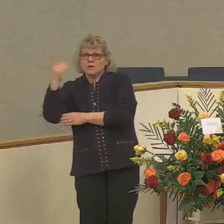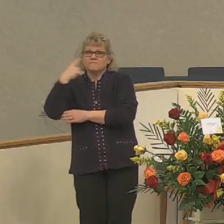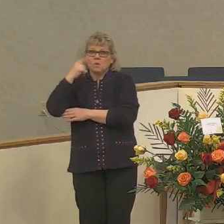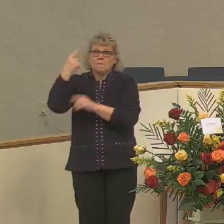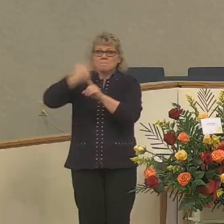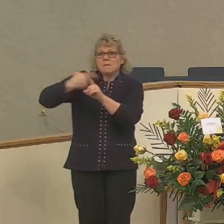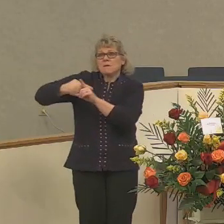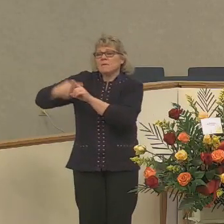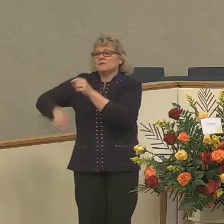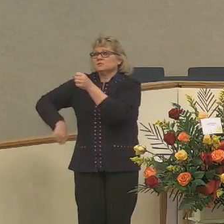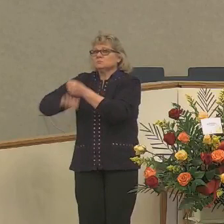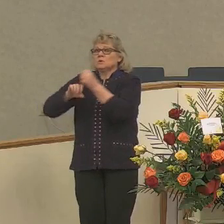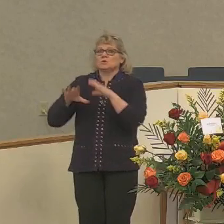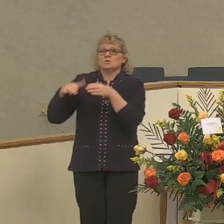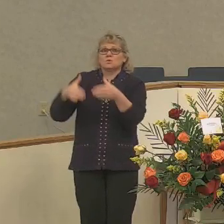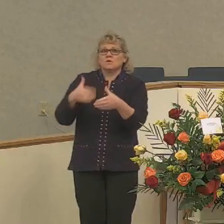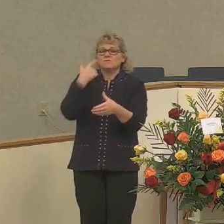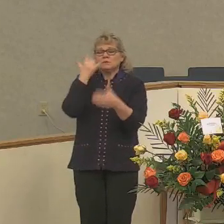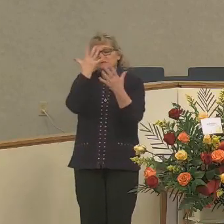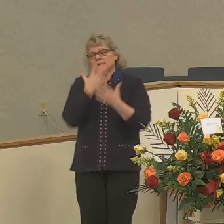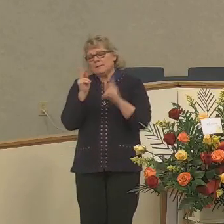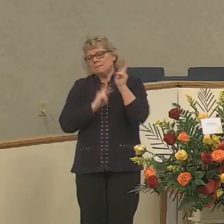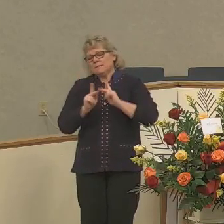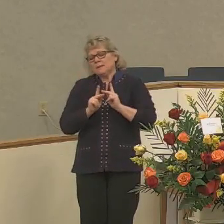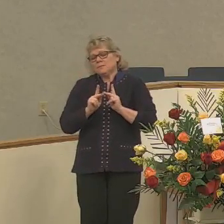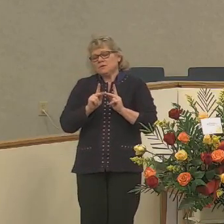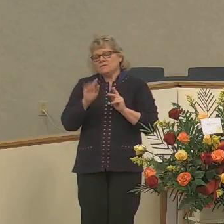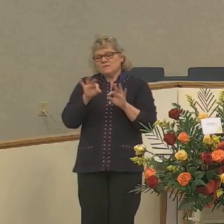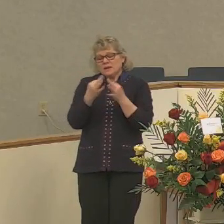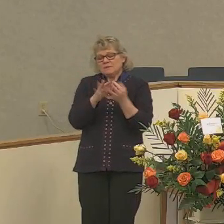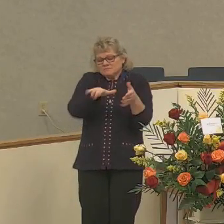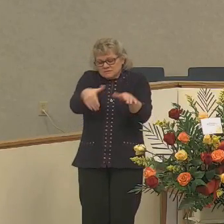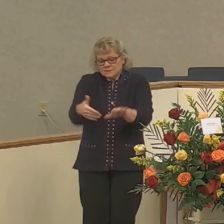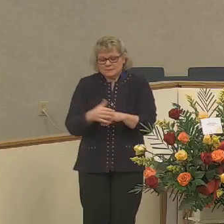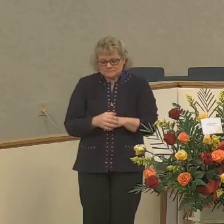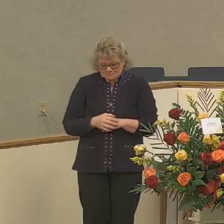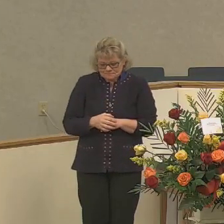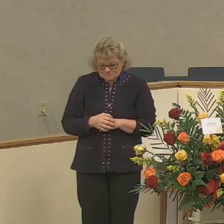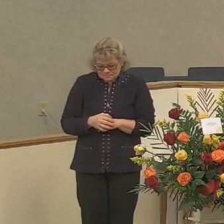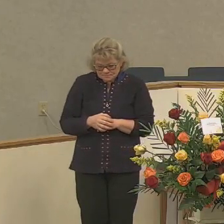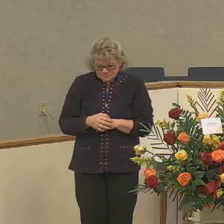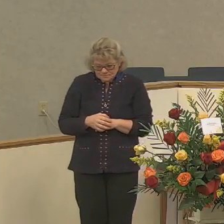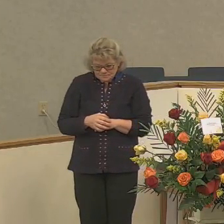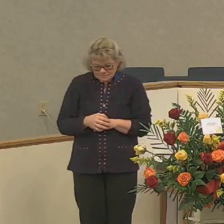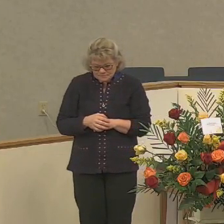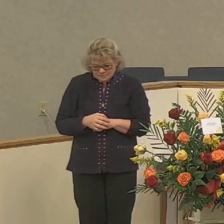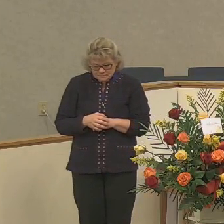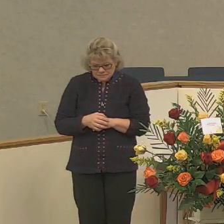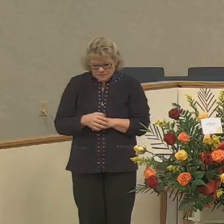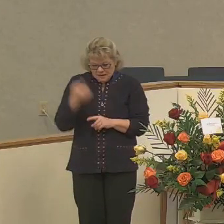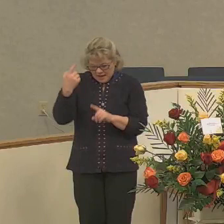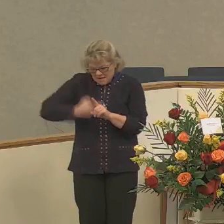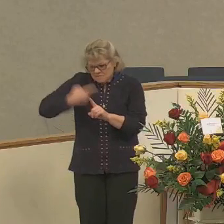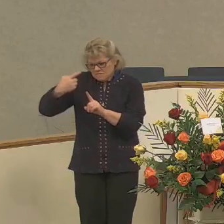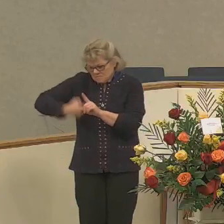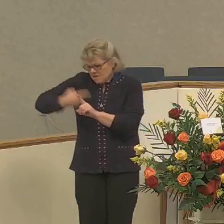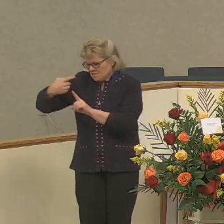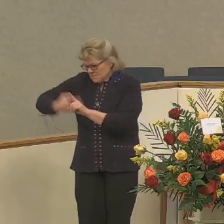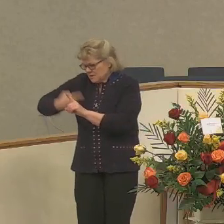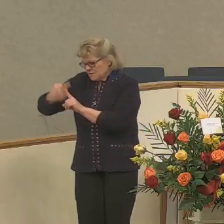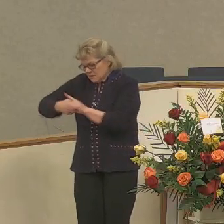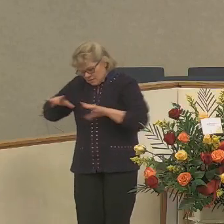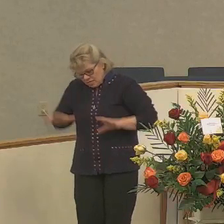monthly support group for folks who are grieving over their loss of loved ones. Every month I did